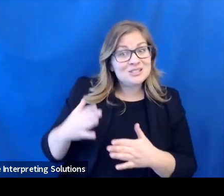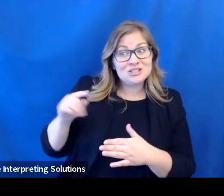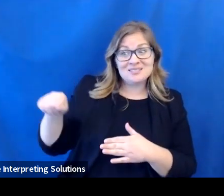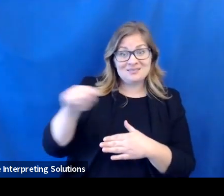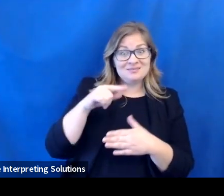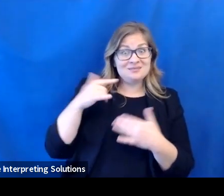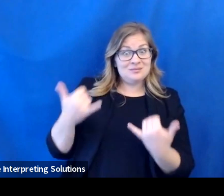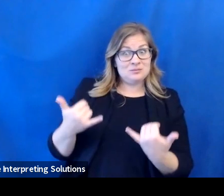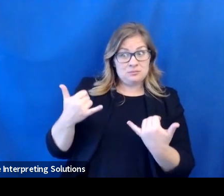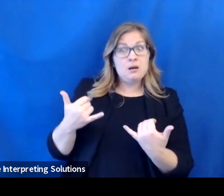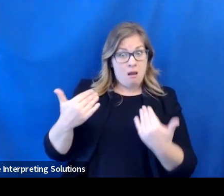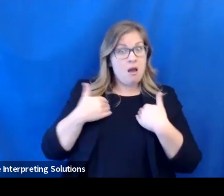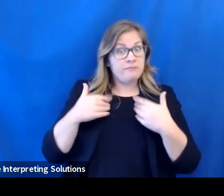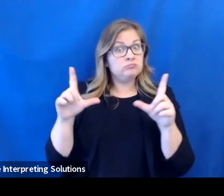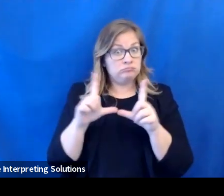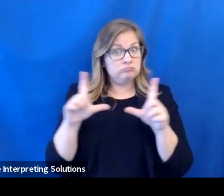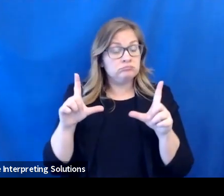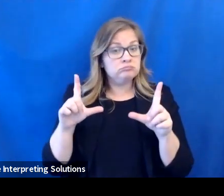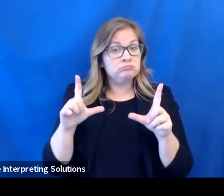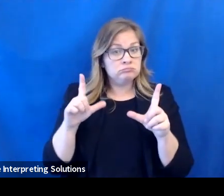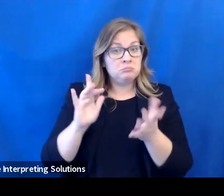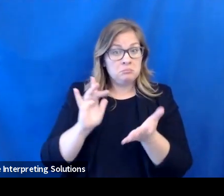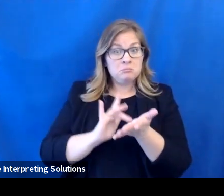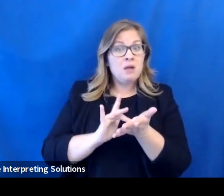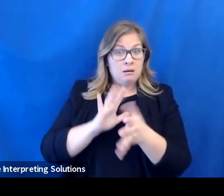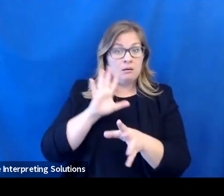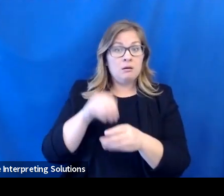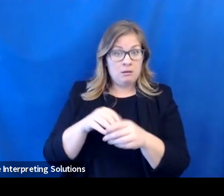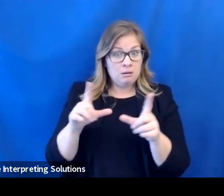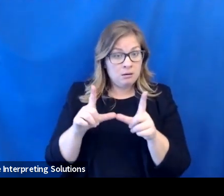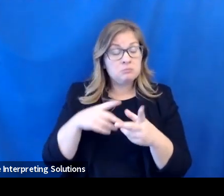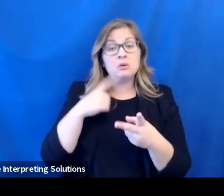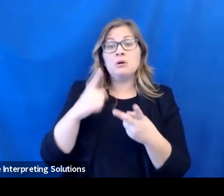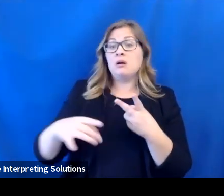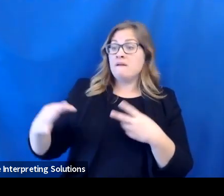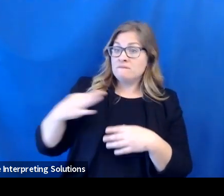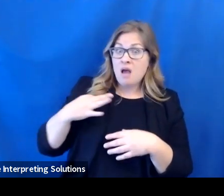the volunteer base that are willing to be